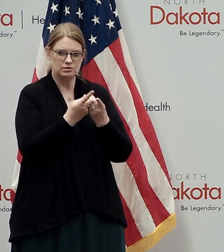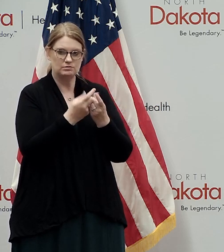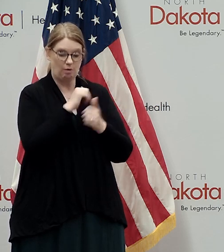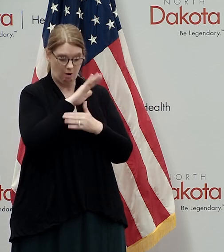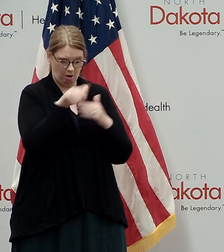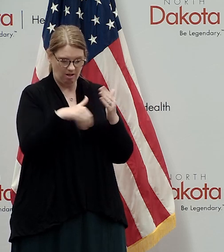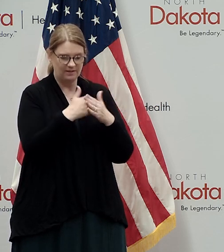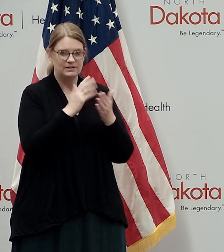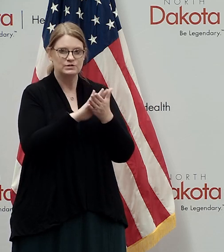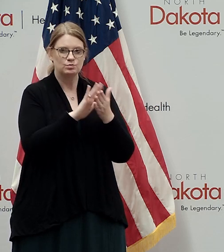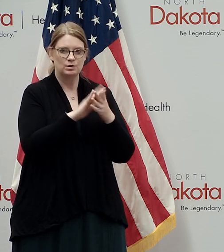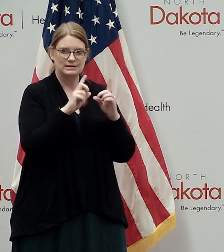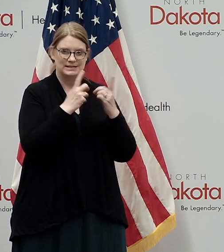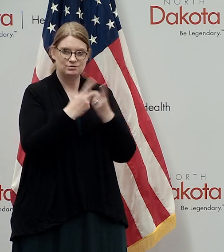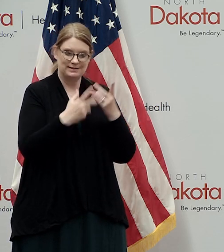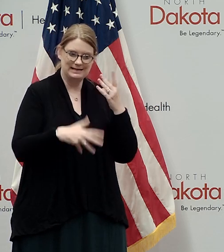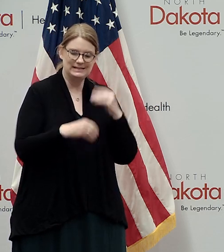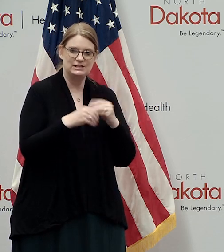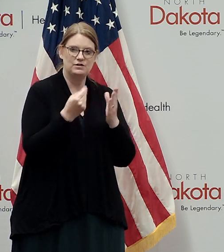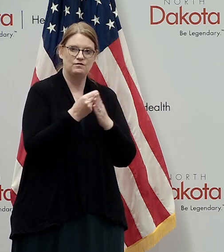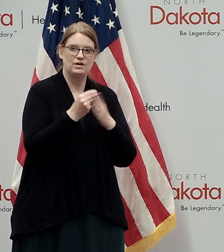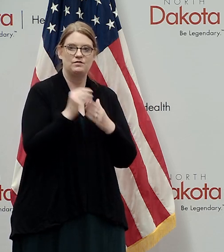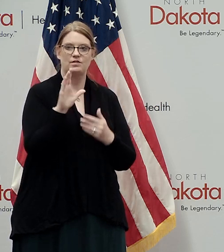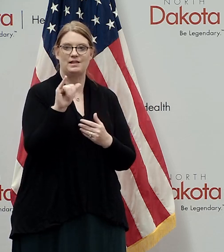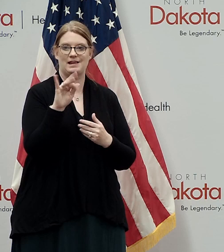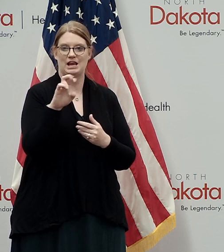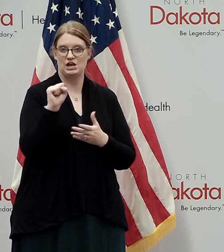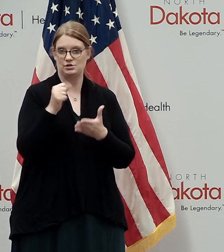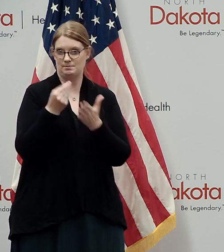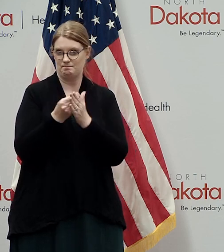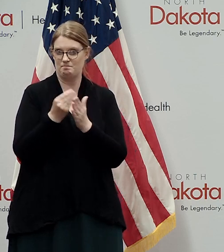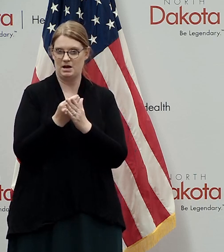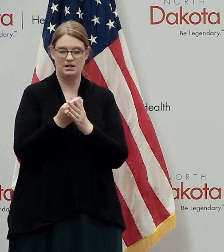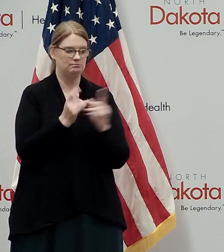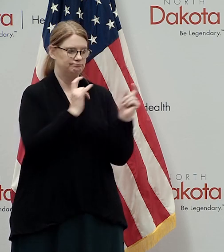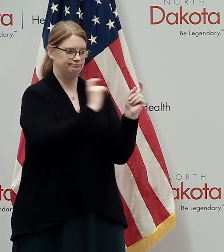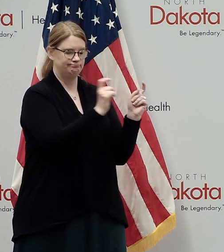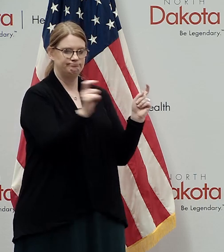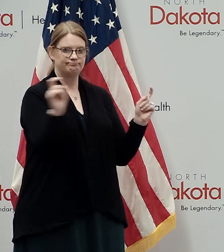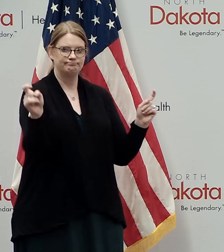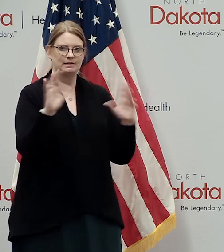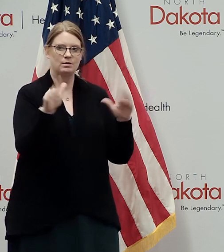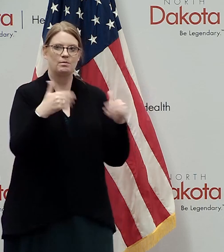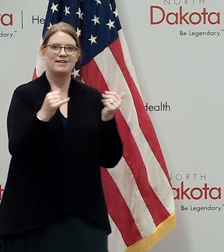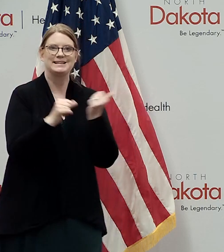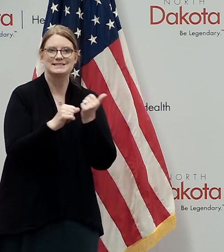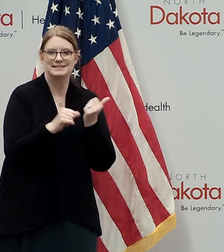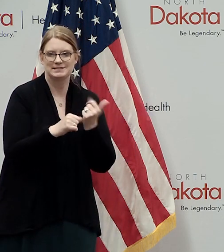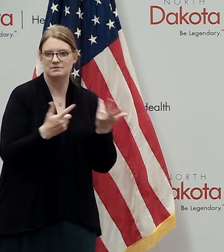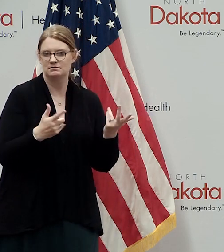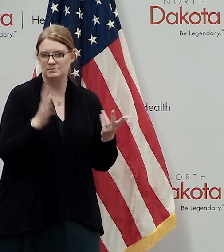our school districts did receive additional funds through the CARES dollars to provide assistance in making sure